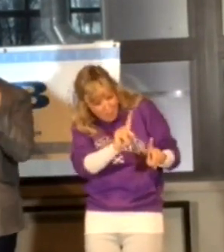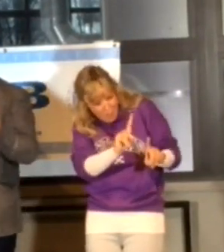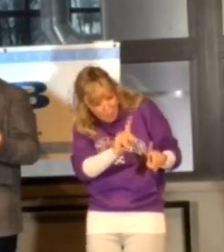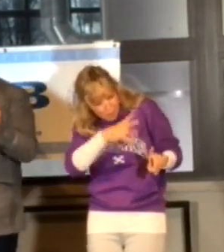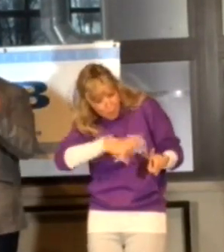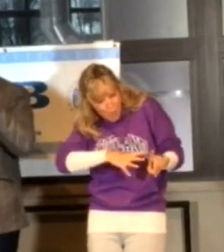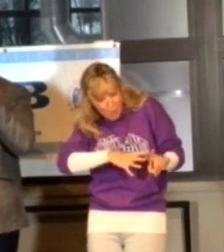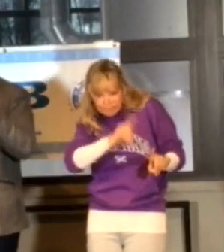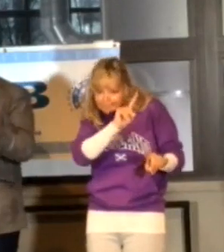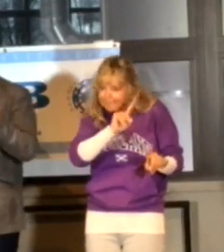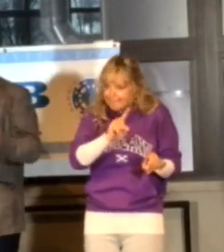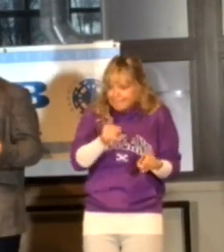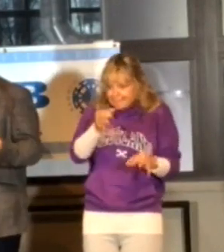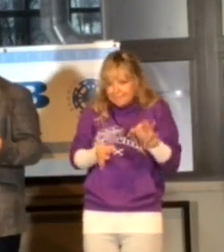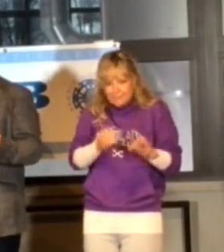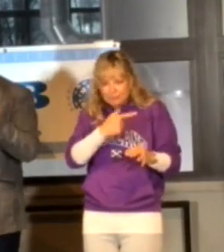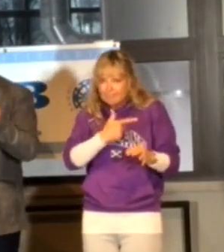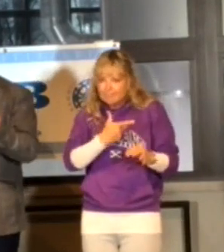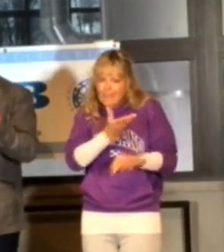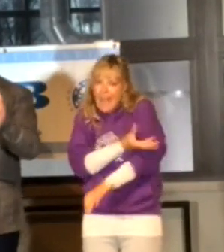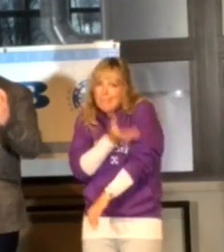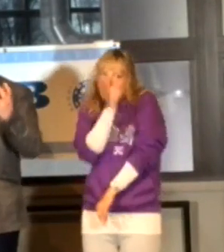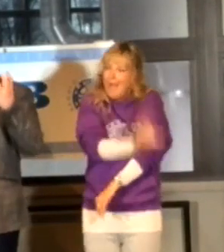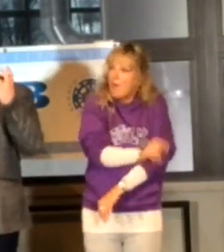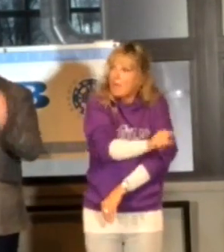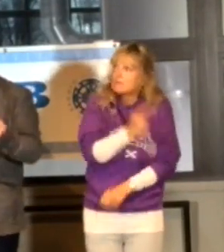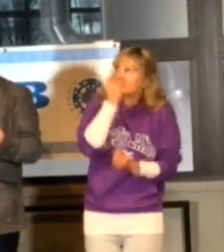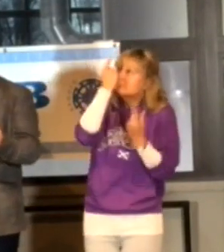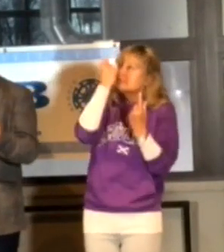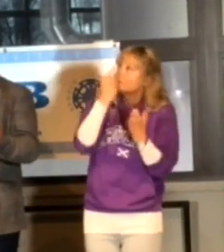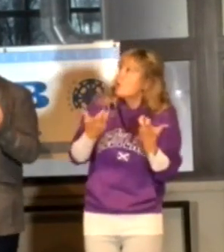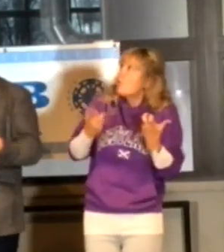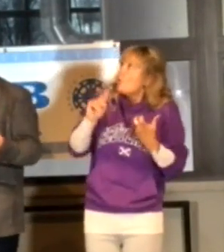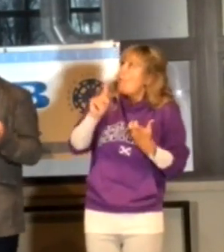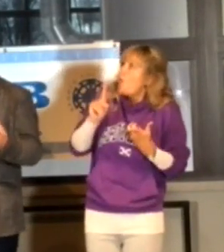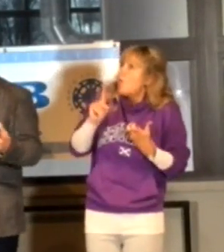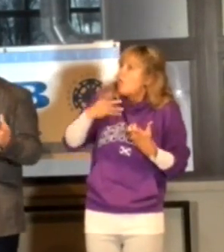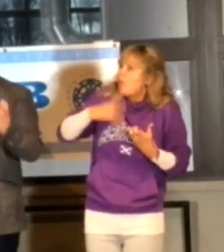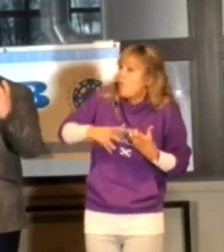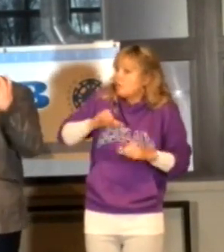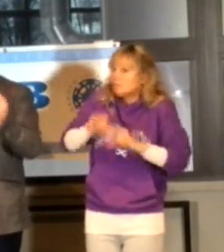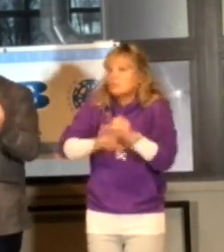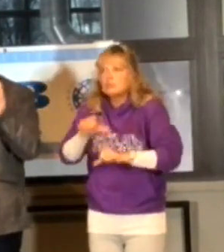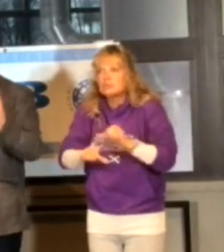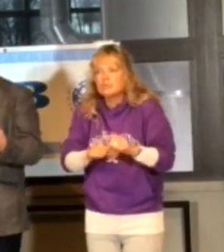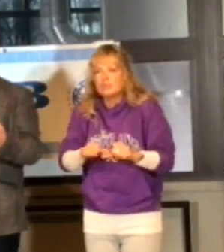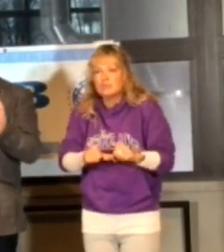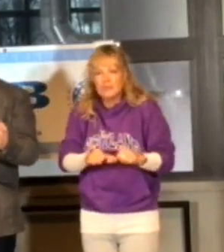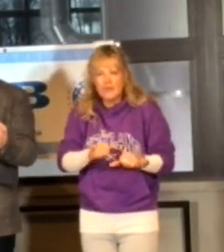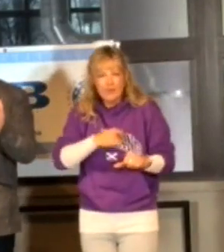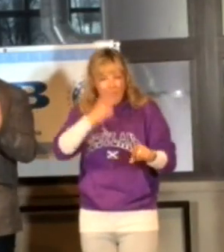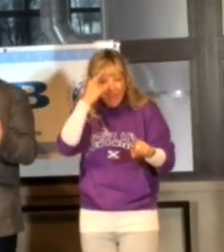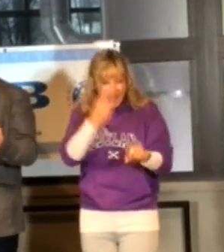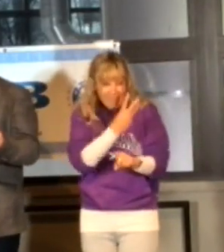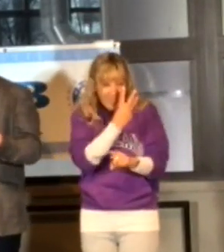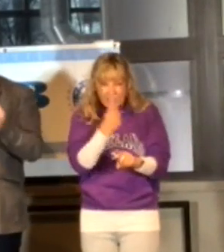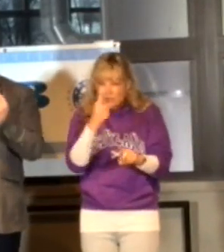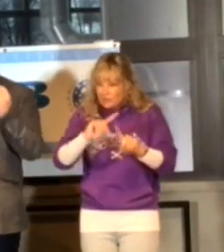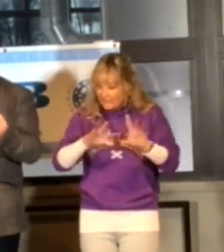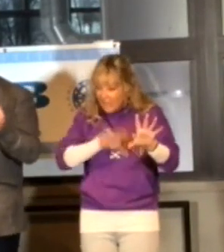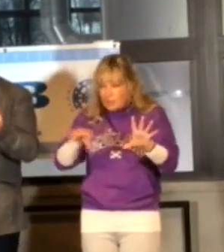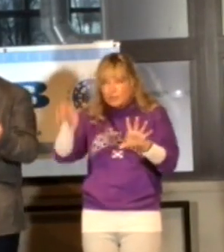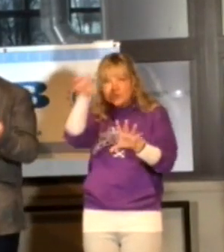giving them their own power, about moving into some 32-county socio-economic framework in Ireland that